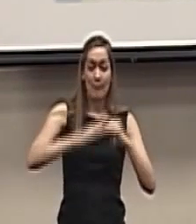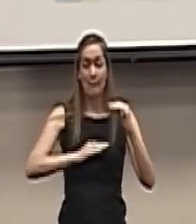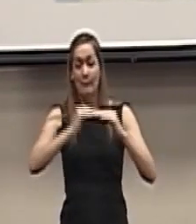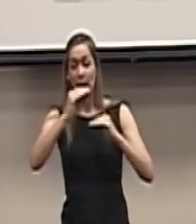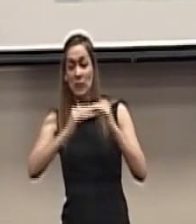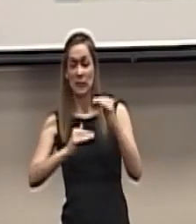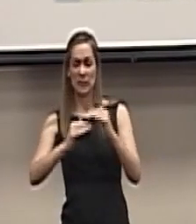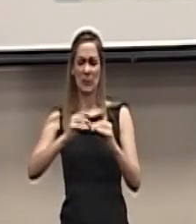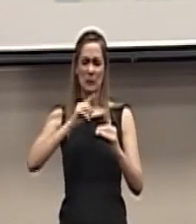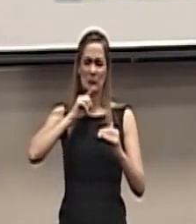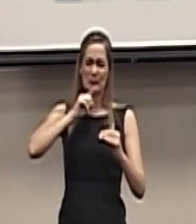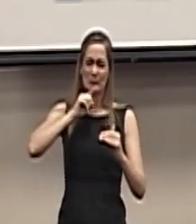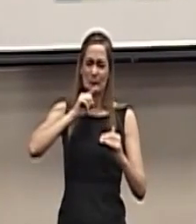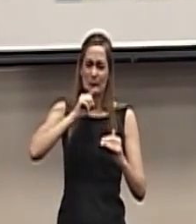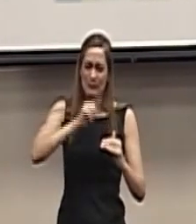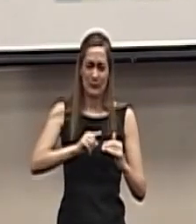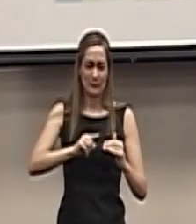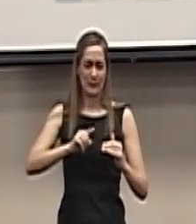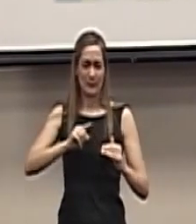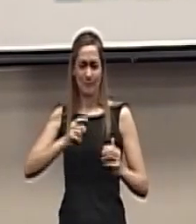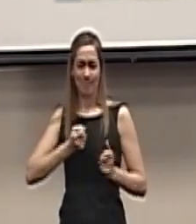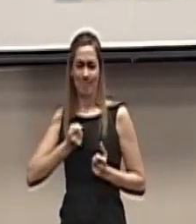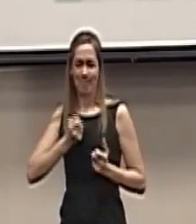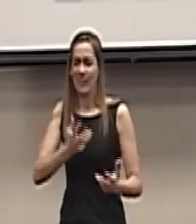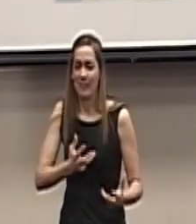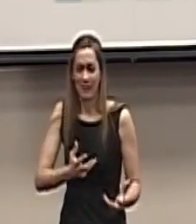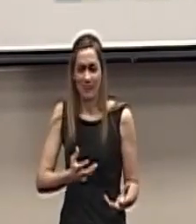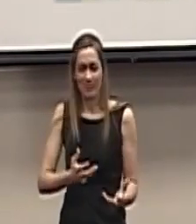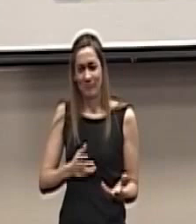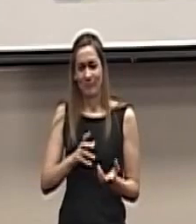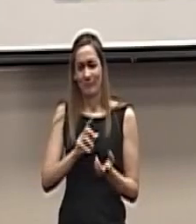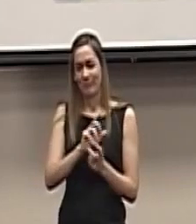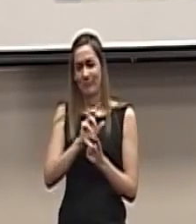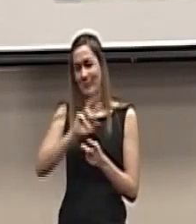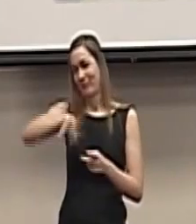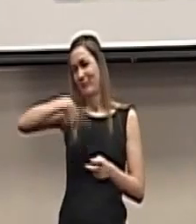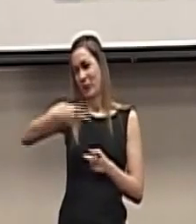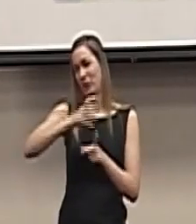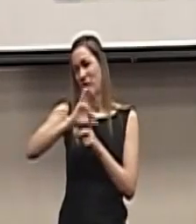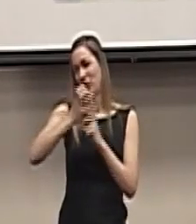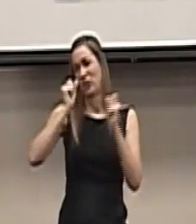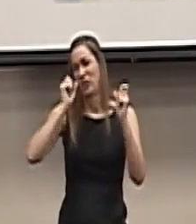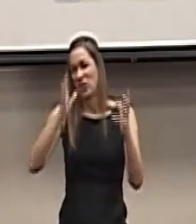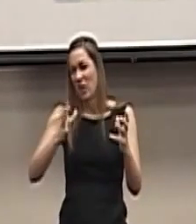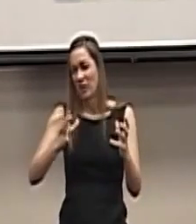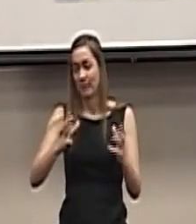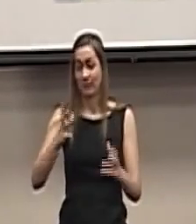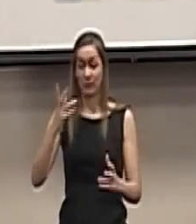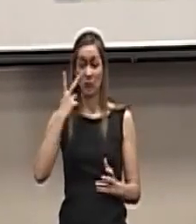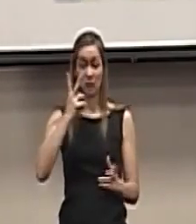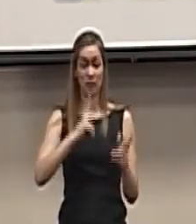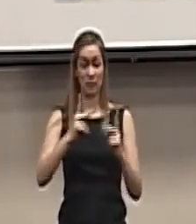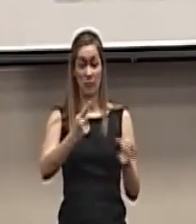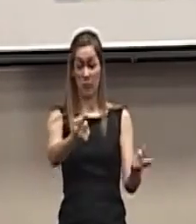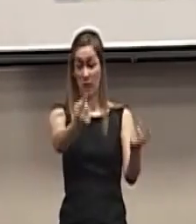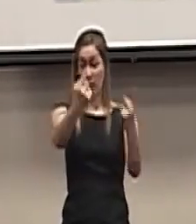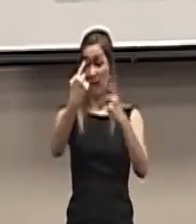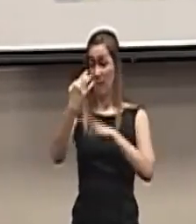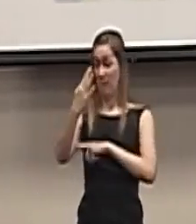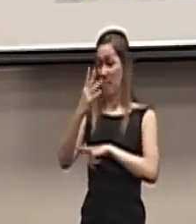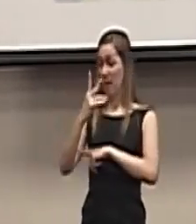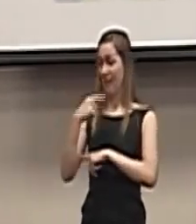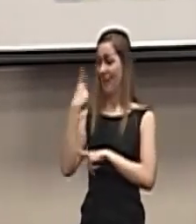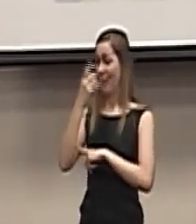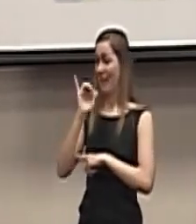raw reactions of reverse culture shock? If you see somebody in the hall this week and they come back and they look like they have gone through